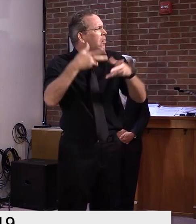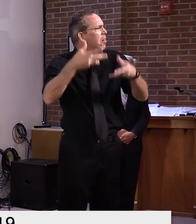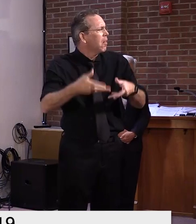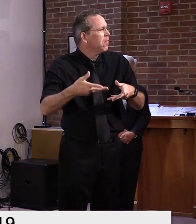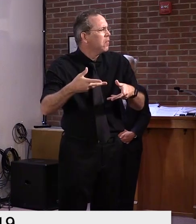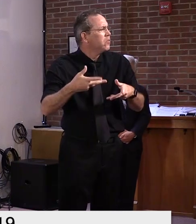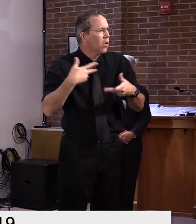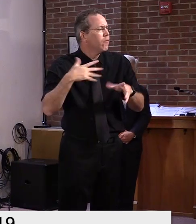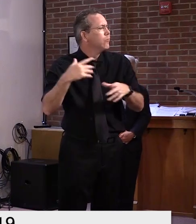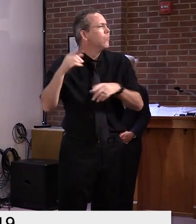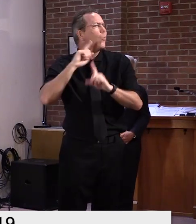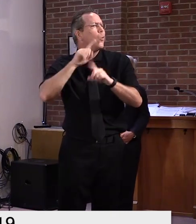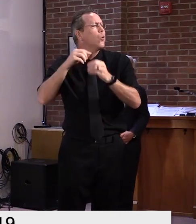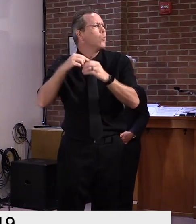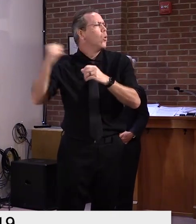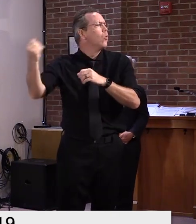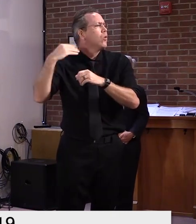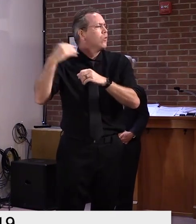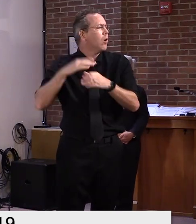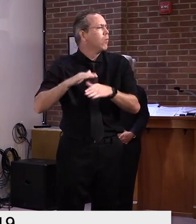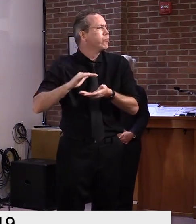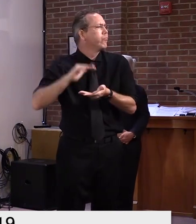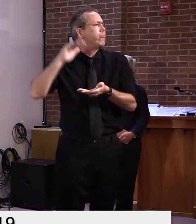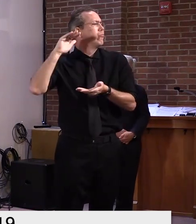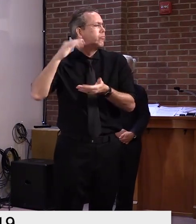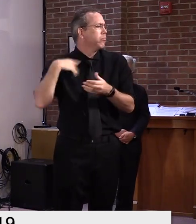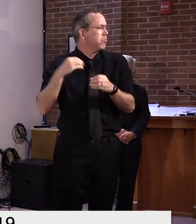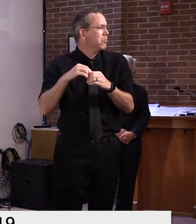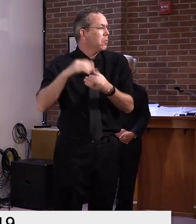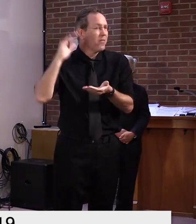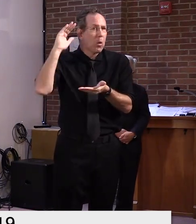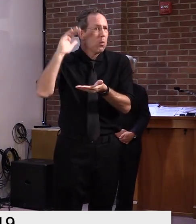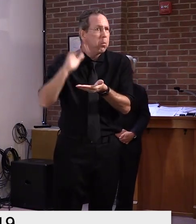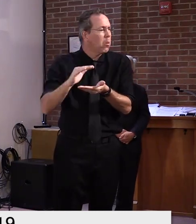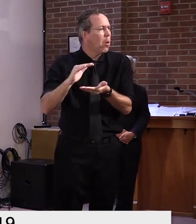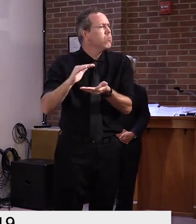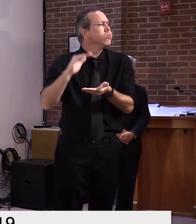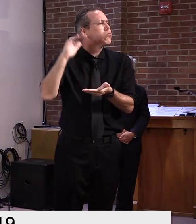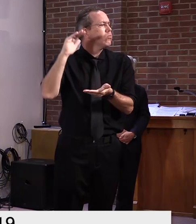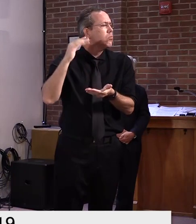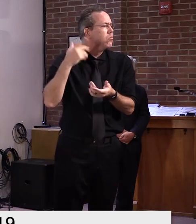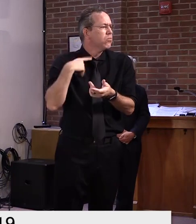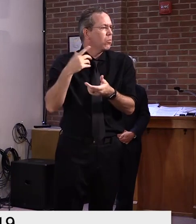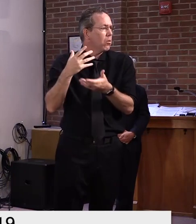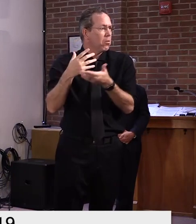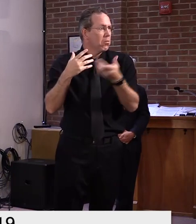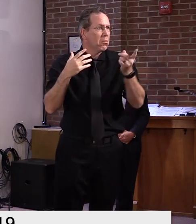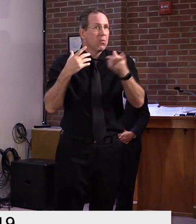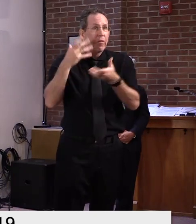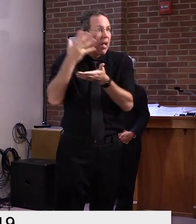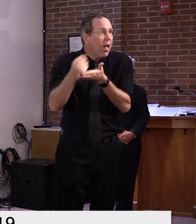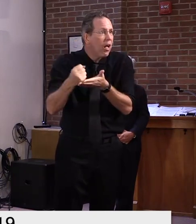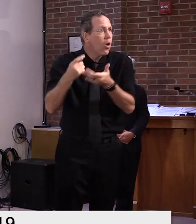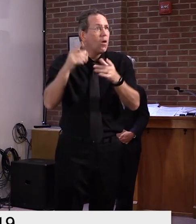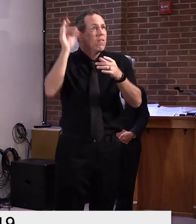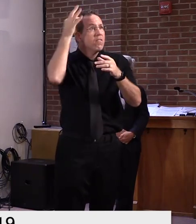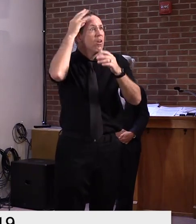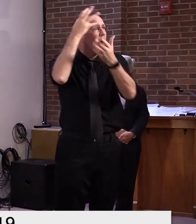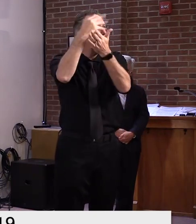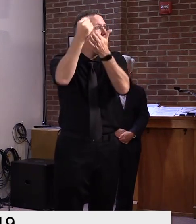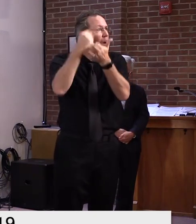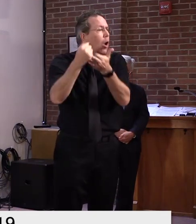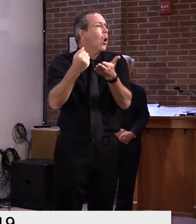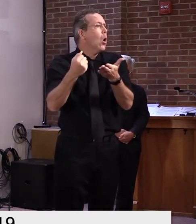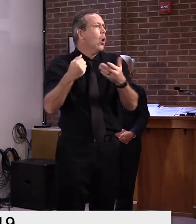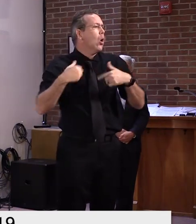for another month or two if they all of a sudden magically stopped tomorrow. But I'm seeing, you know, some hope